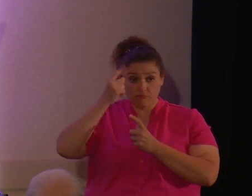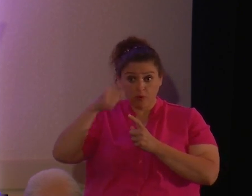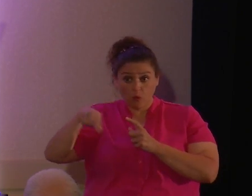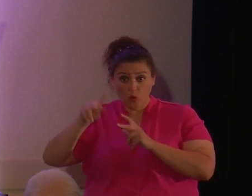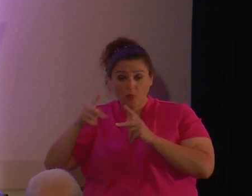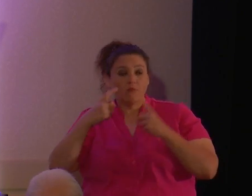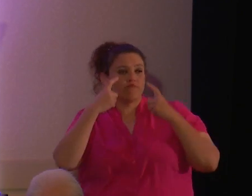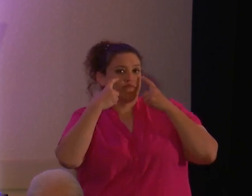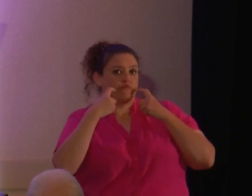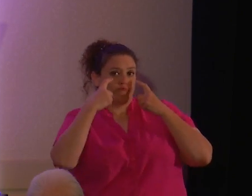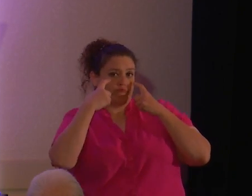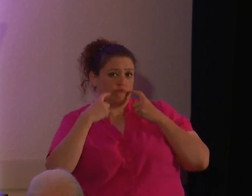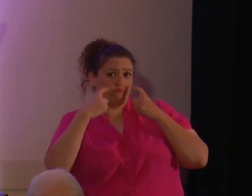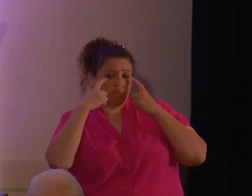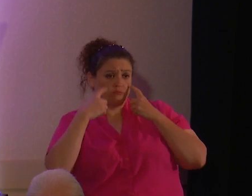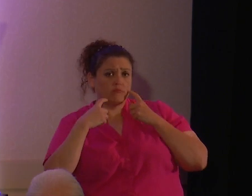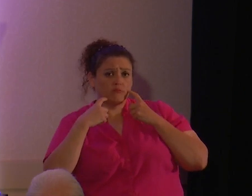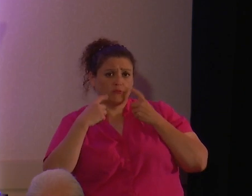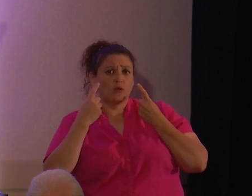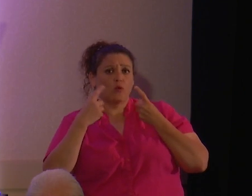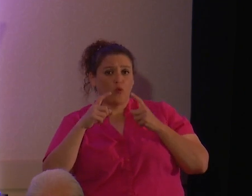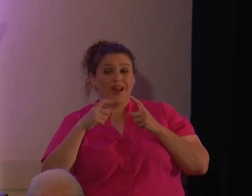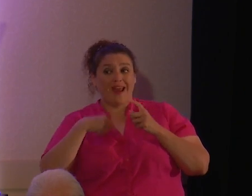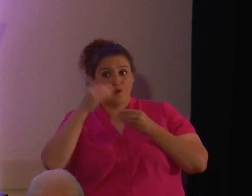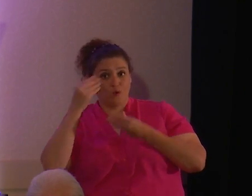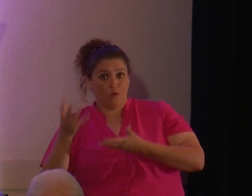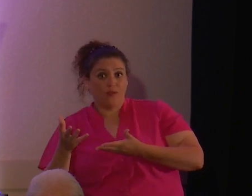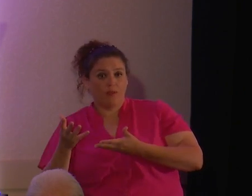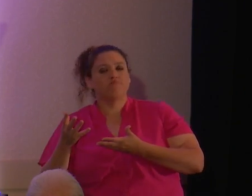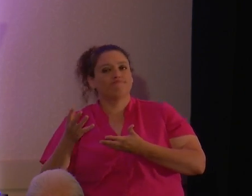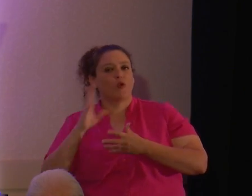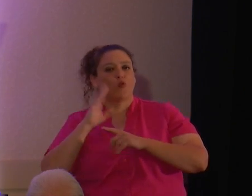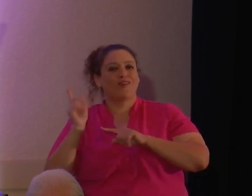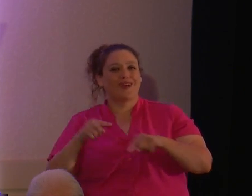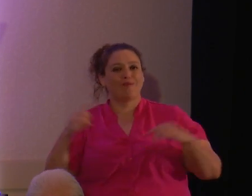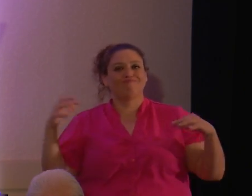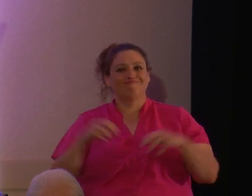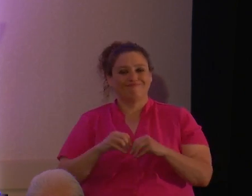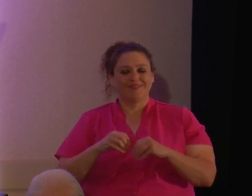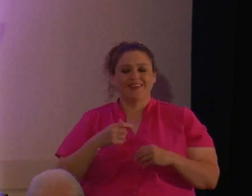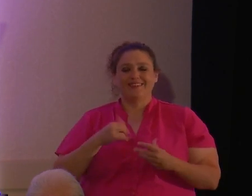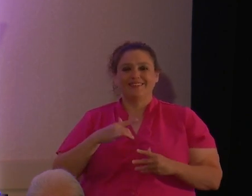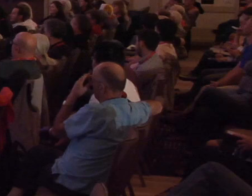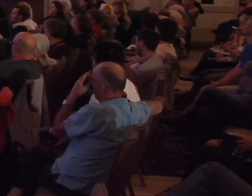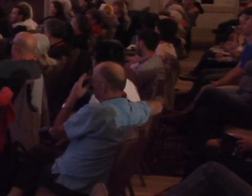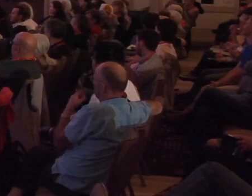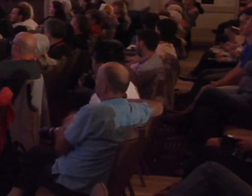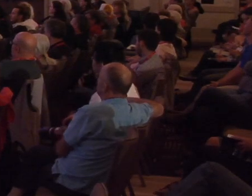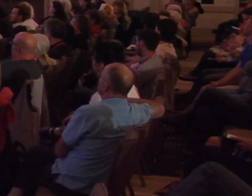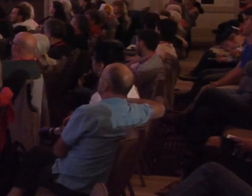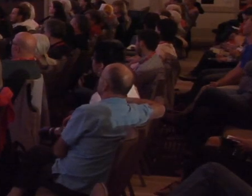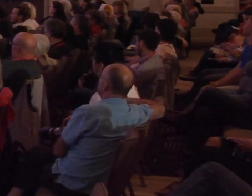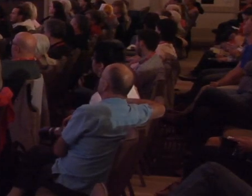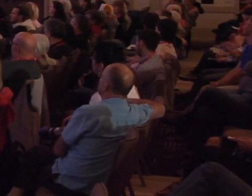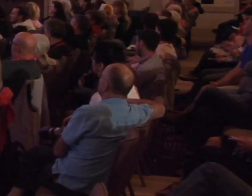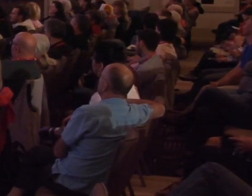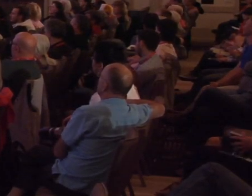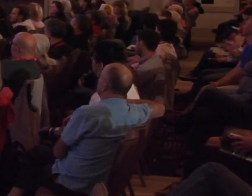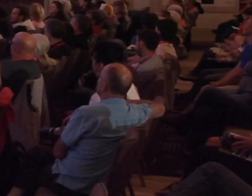their faces when we announced this event. I get a little choked up when I think about it. And then what